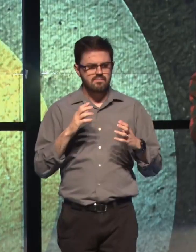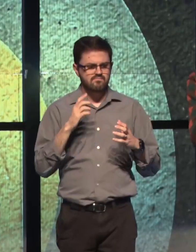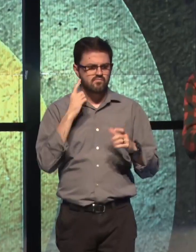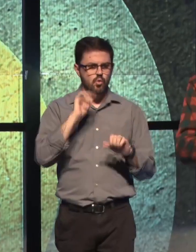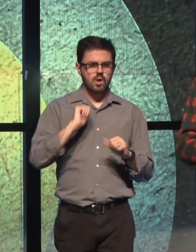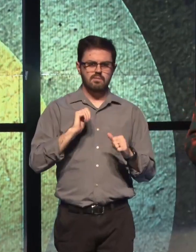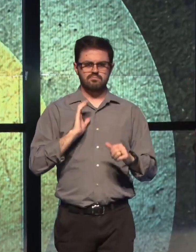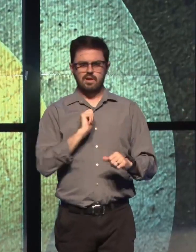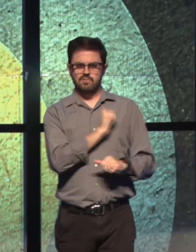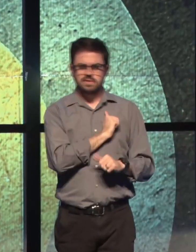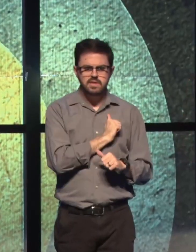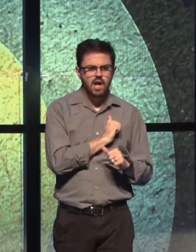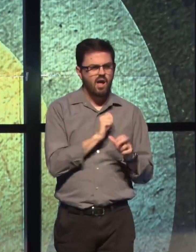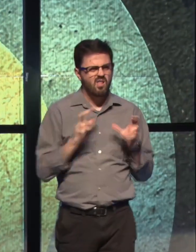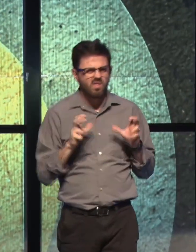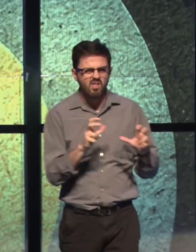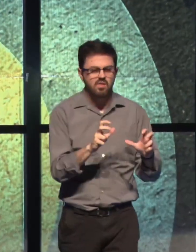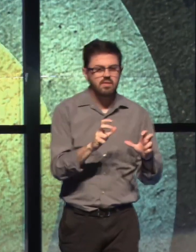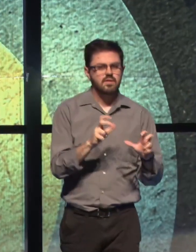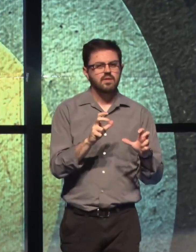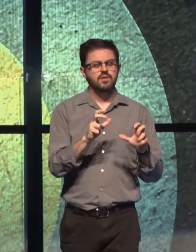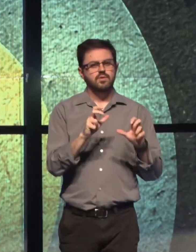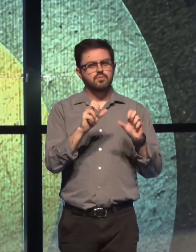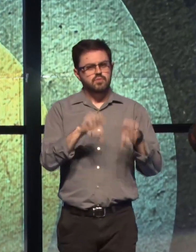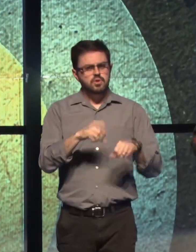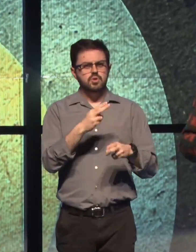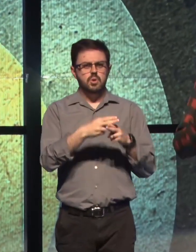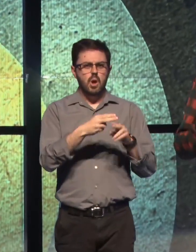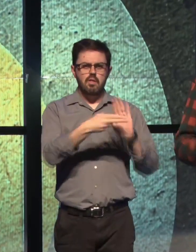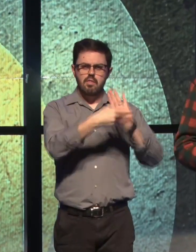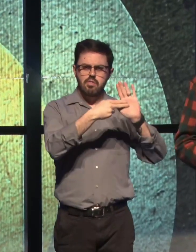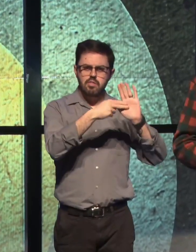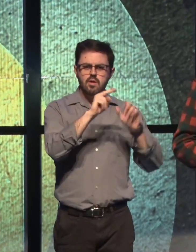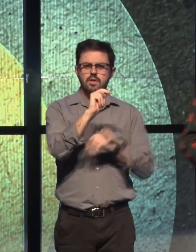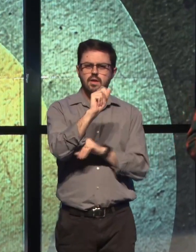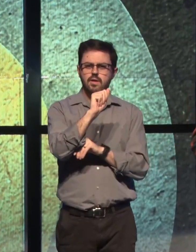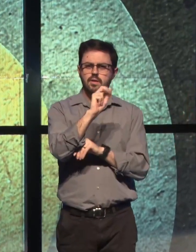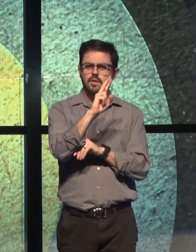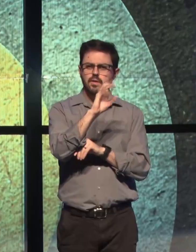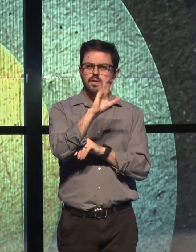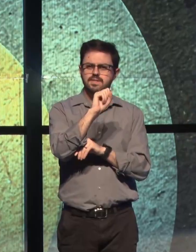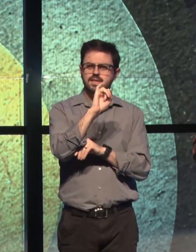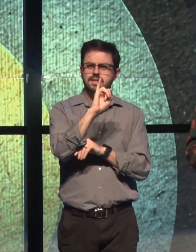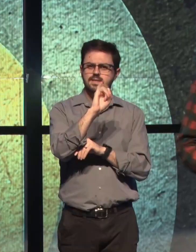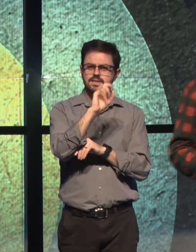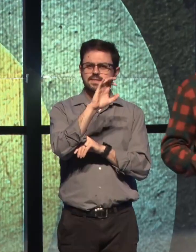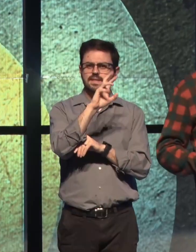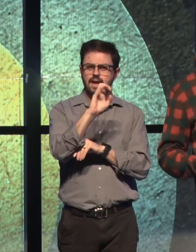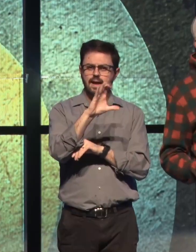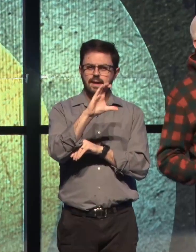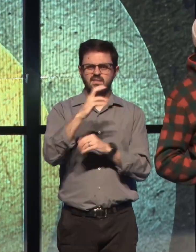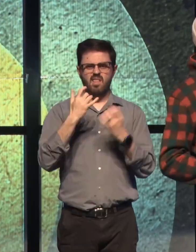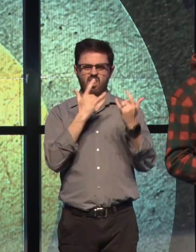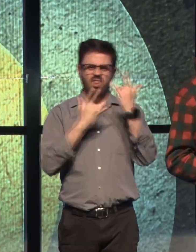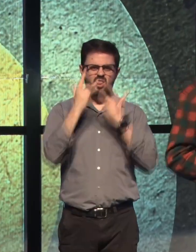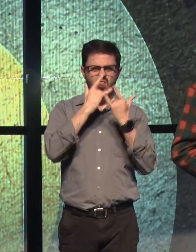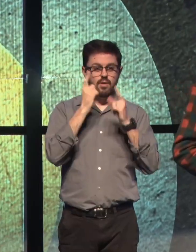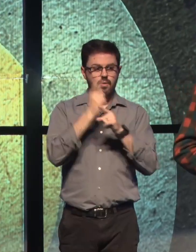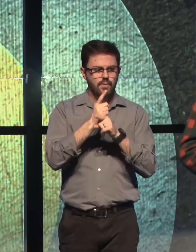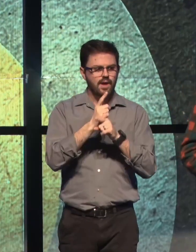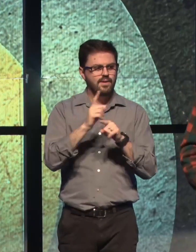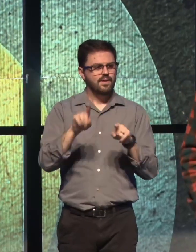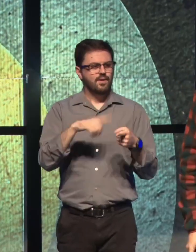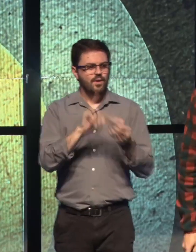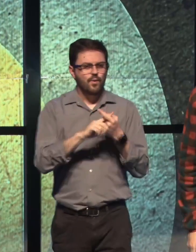into living for ourselves, and we might call this a narcissistic tendency. See, I said the word narcissist after I asked you to raise your hand,